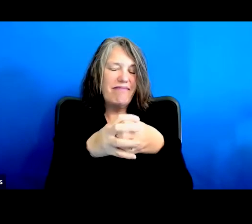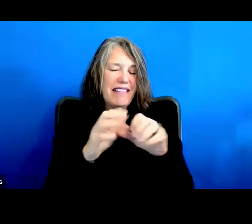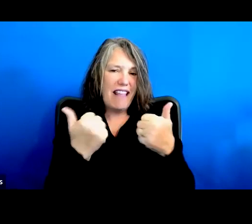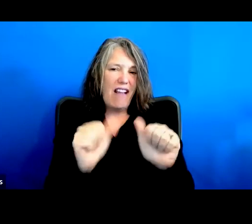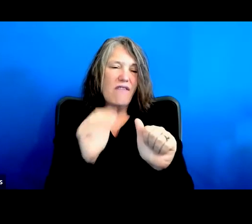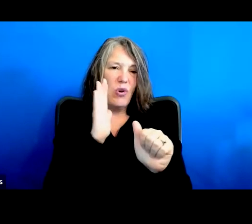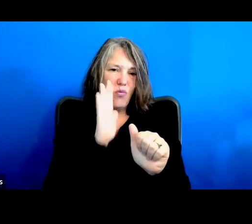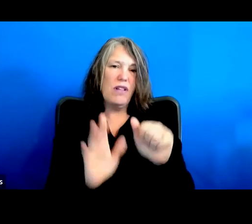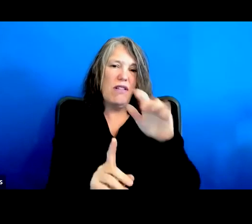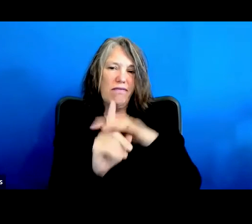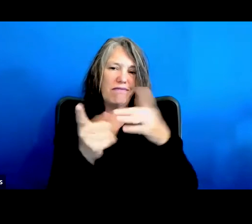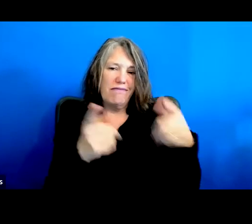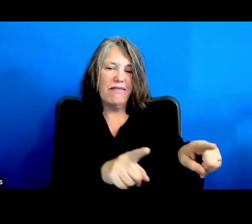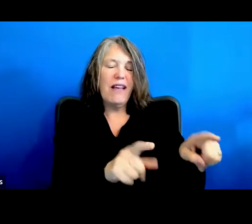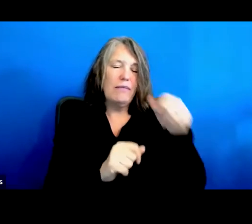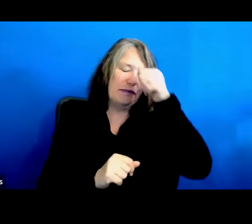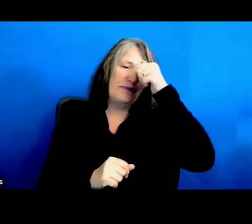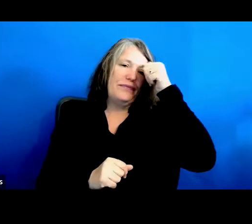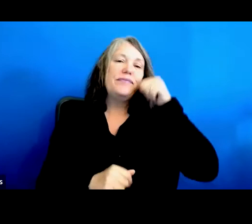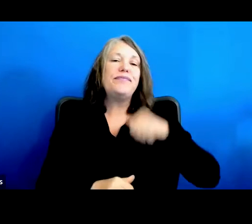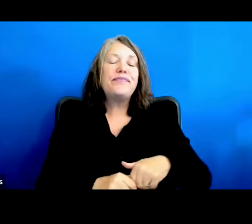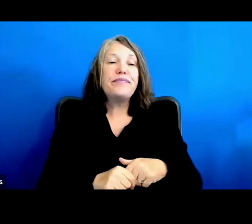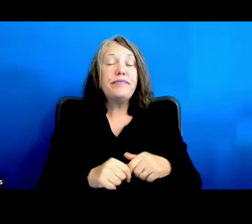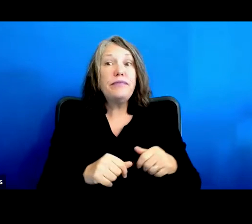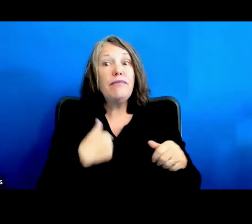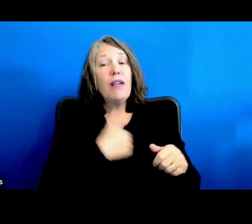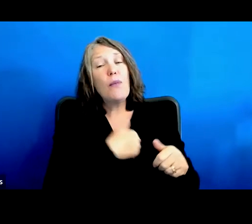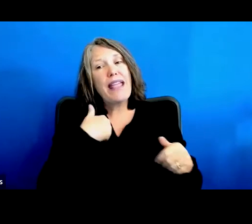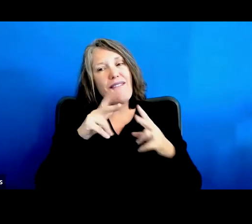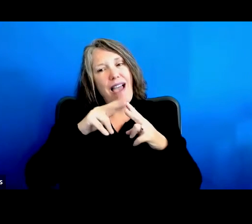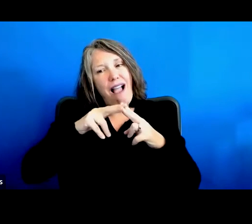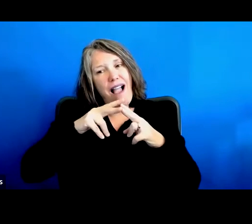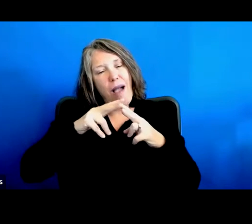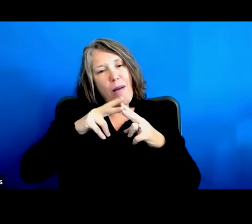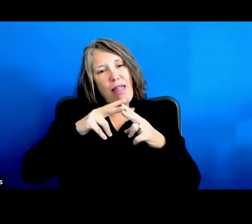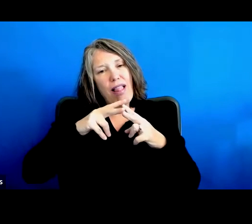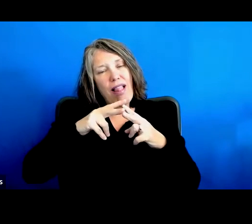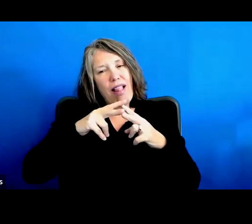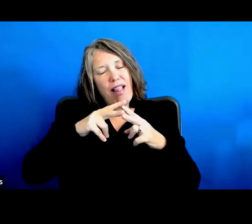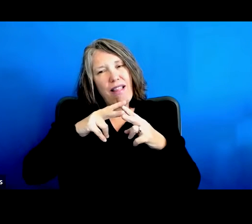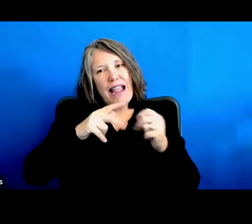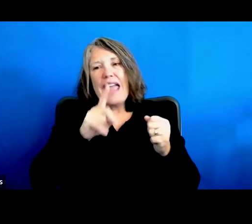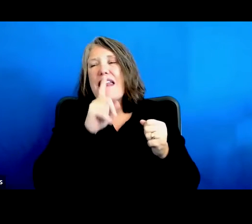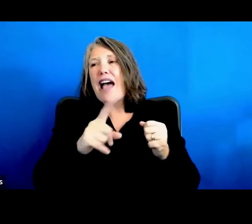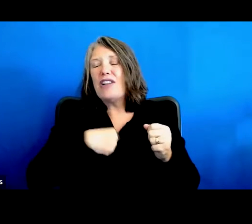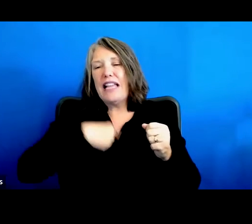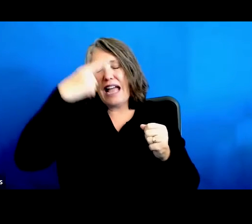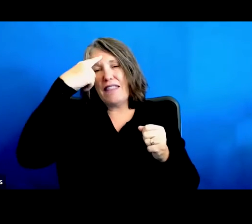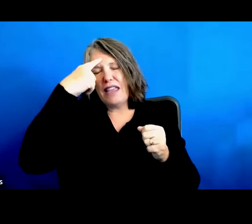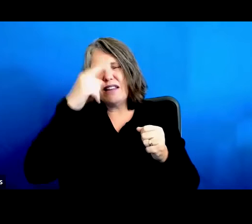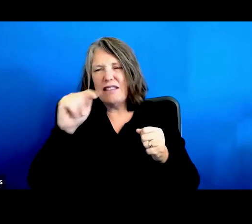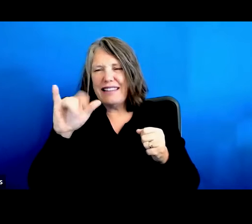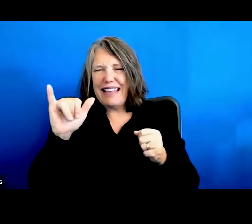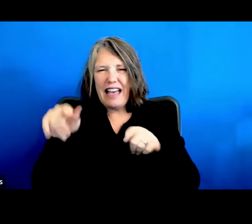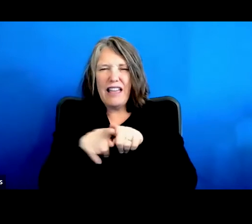come to play. And we've got a couple other, and I think actually I wanted to address, Ty had a